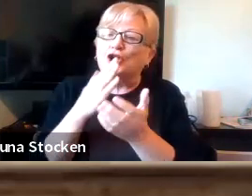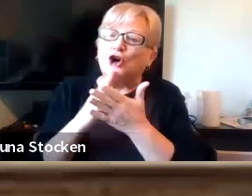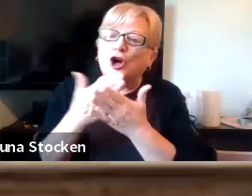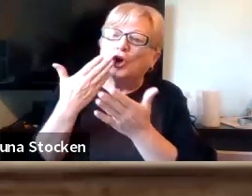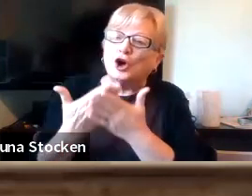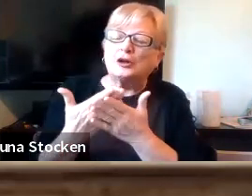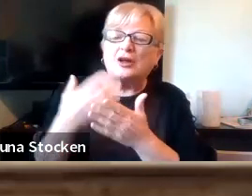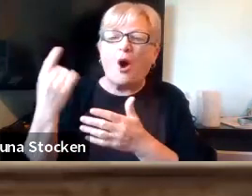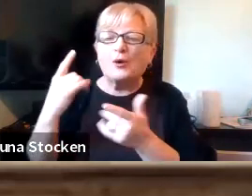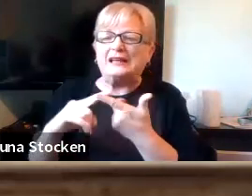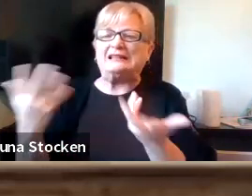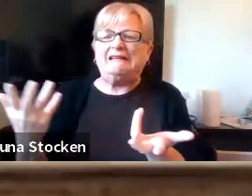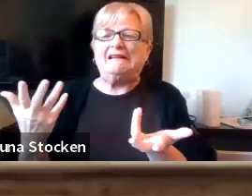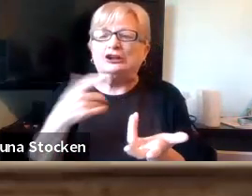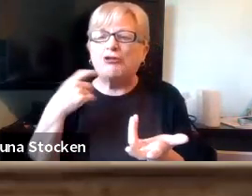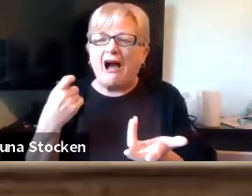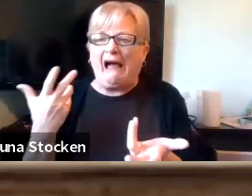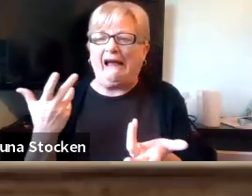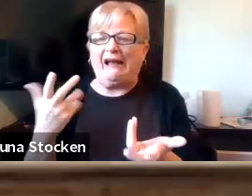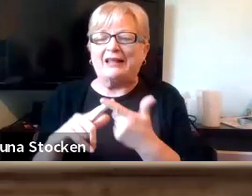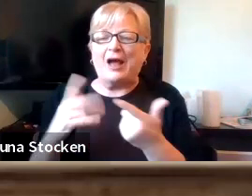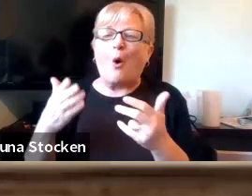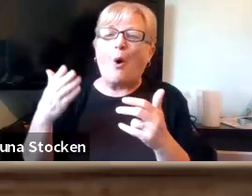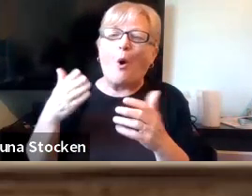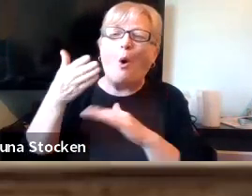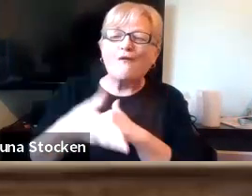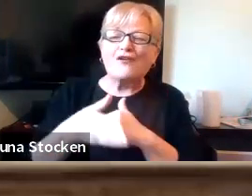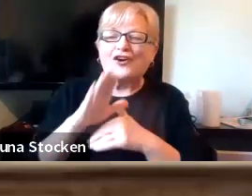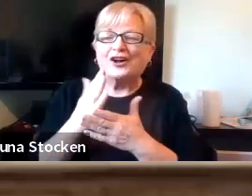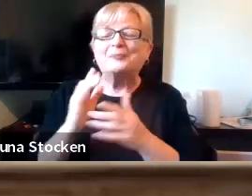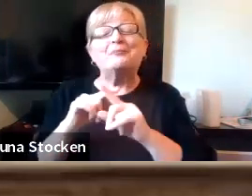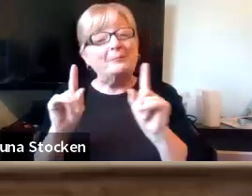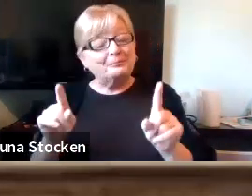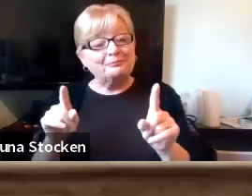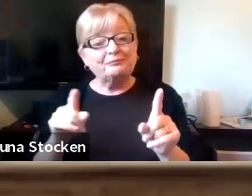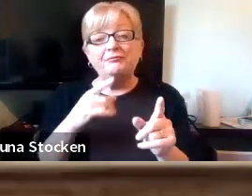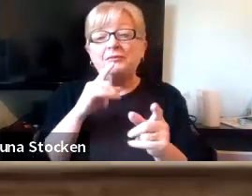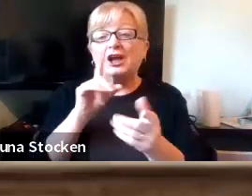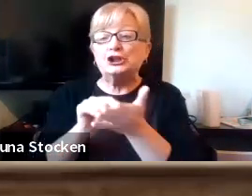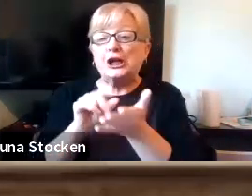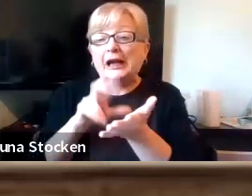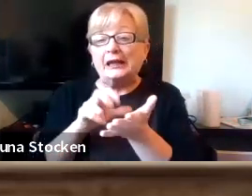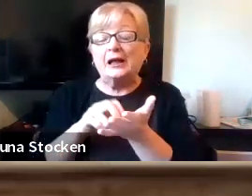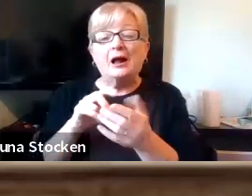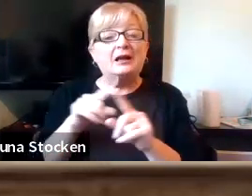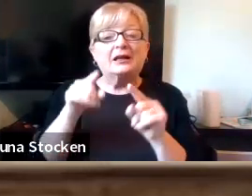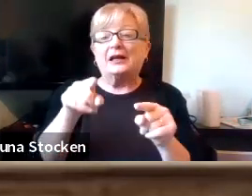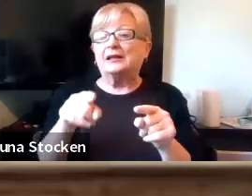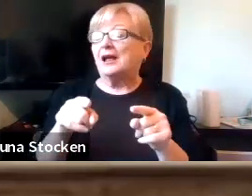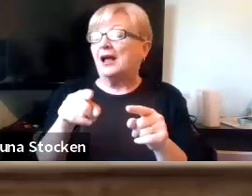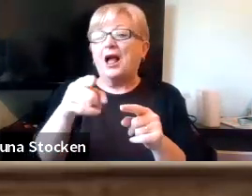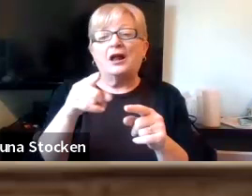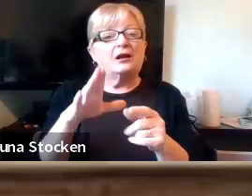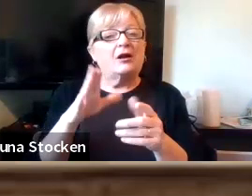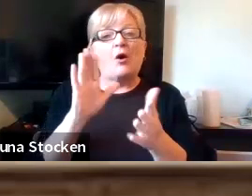up dry because inevitably I would overcook it. So chicken, I must say, turns out so moist and